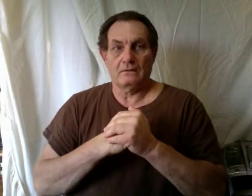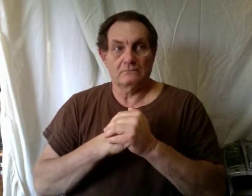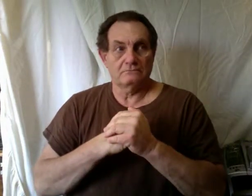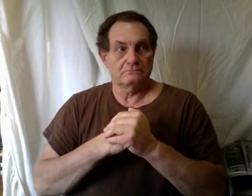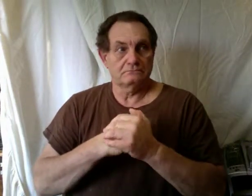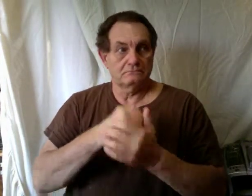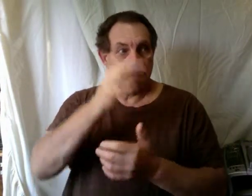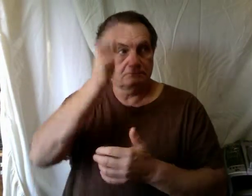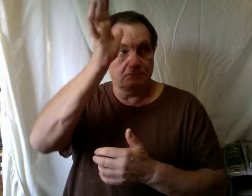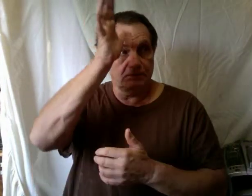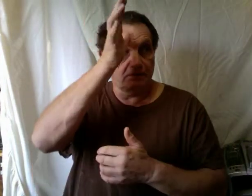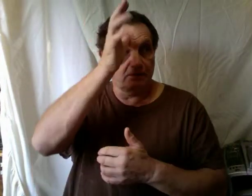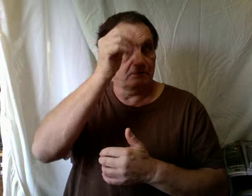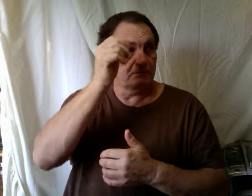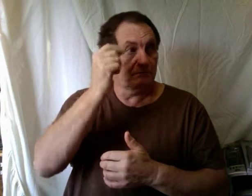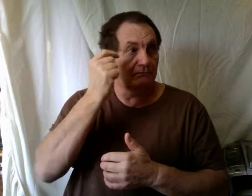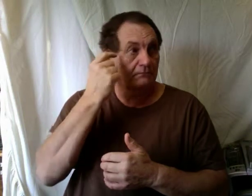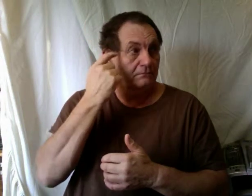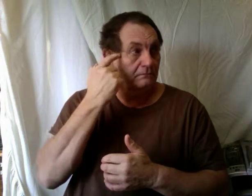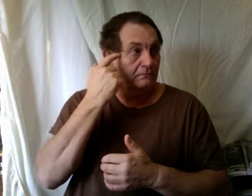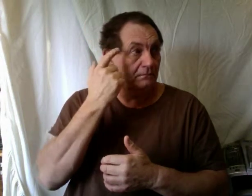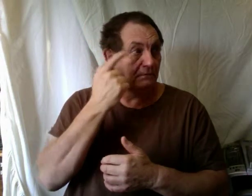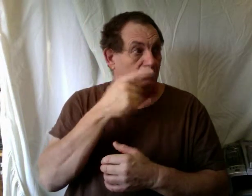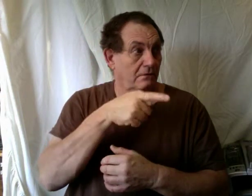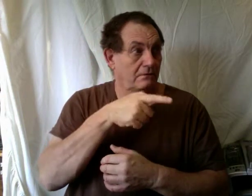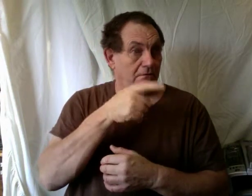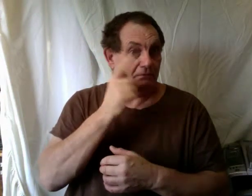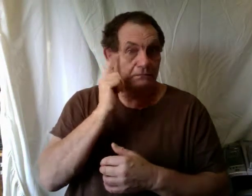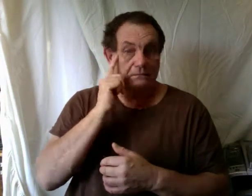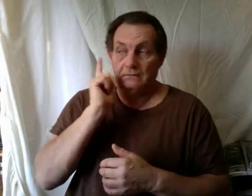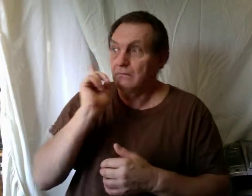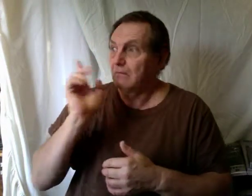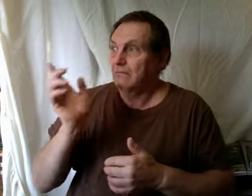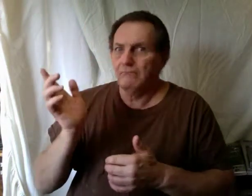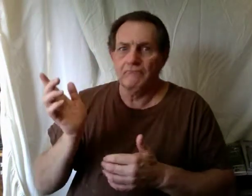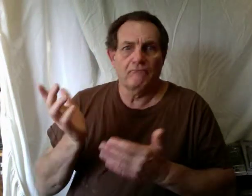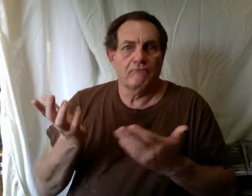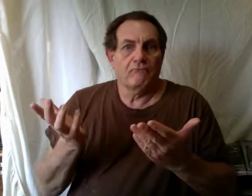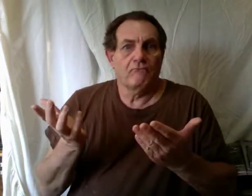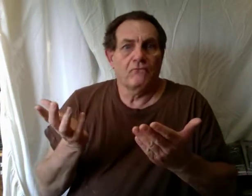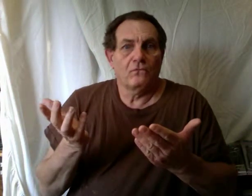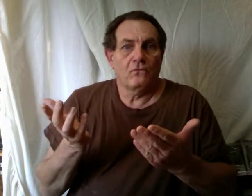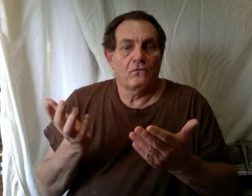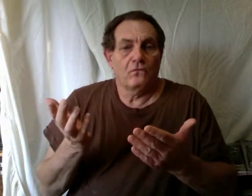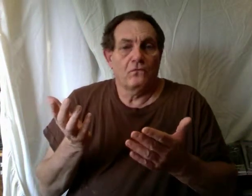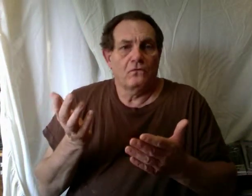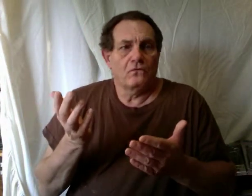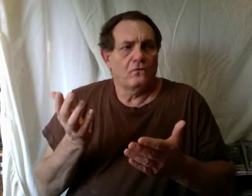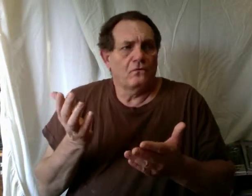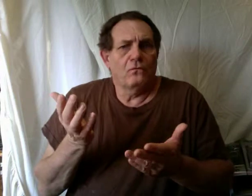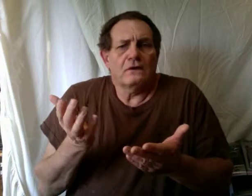And the father thought, what